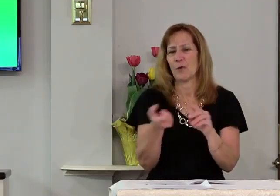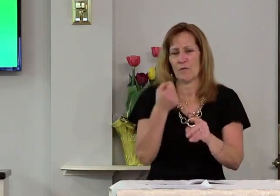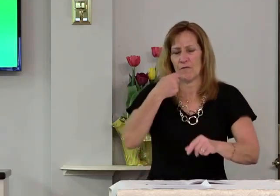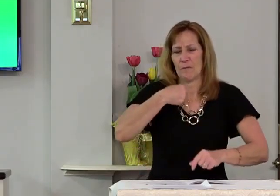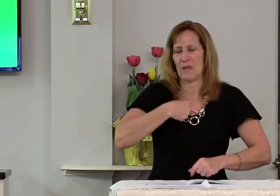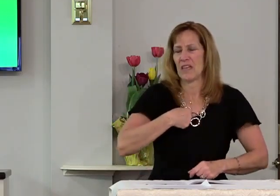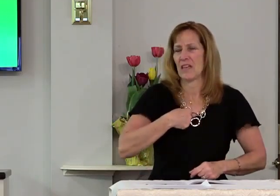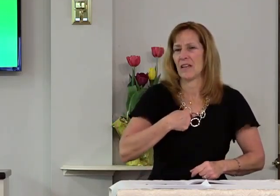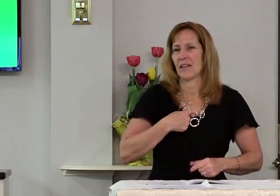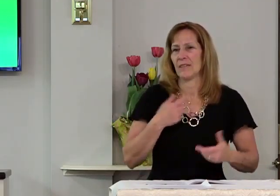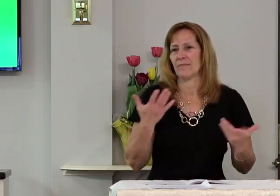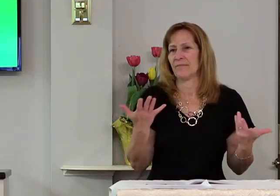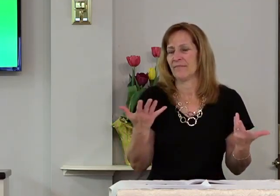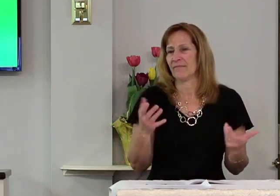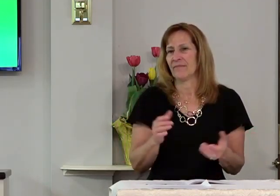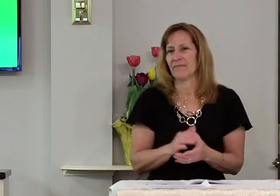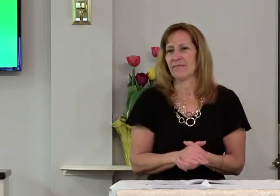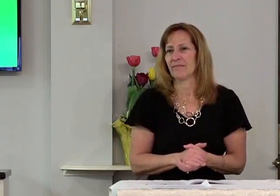me